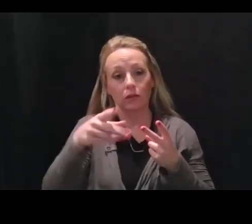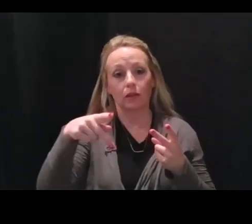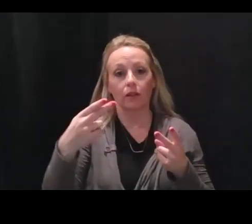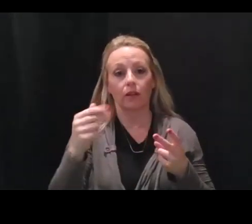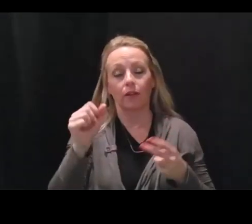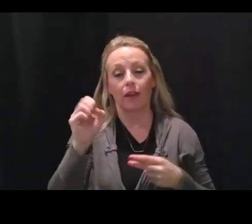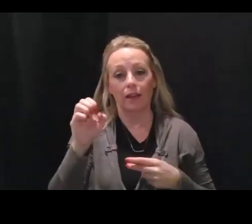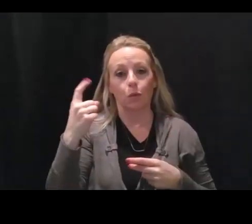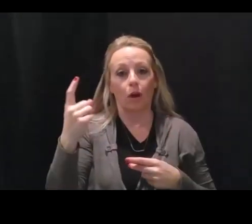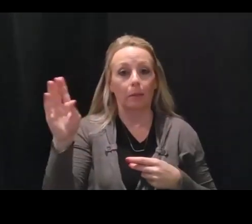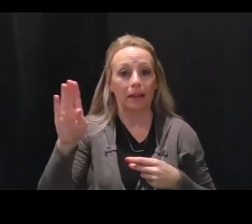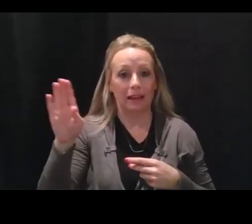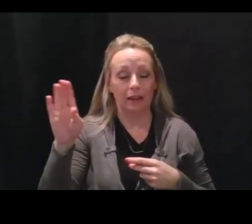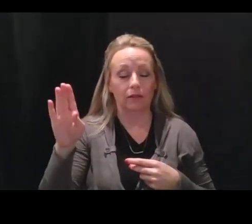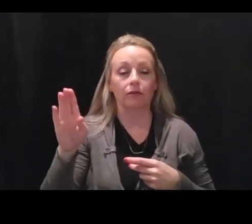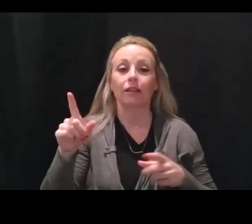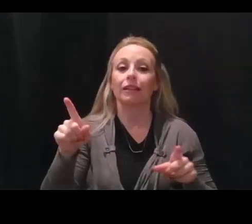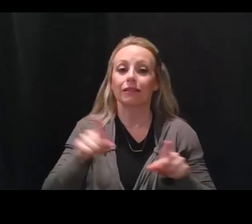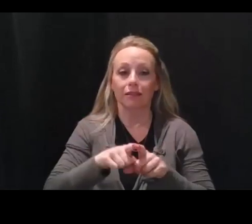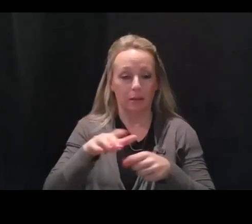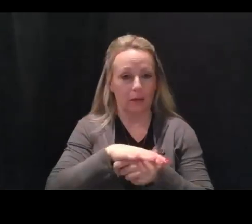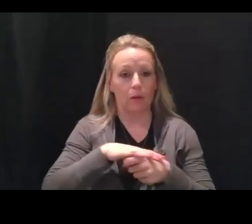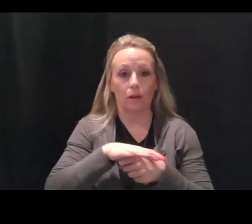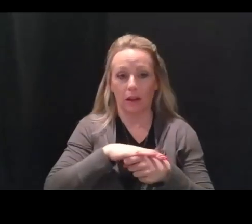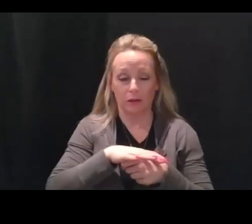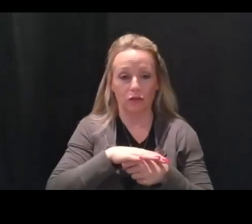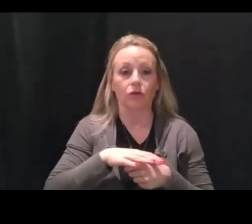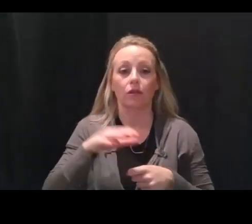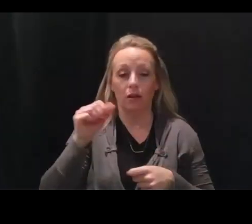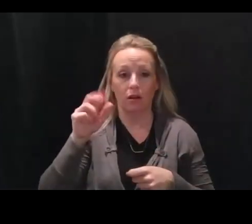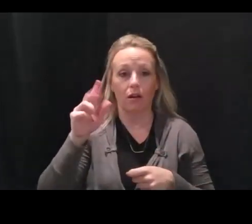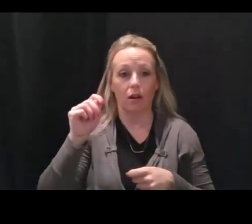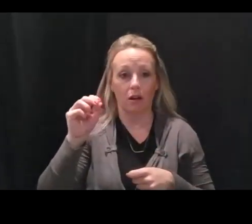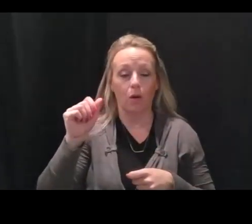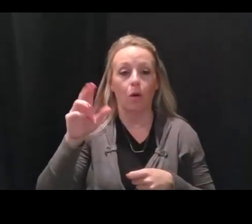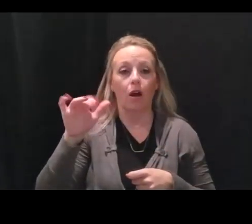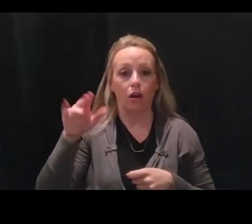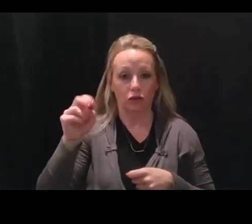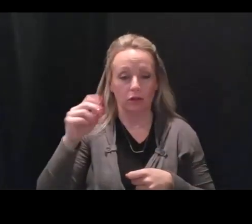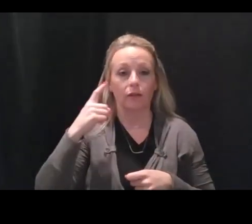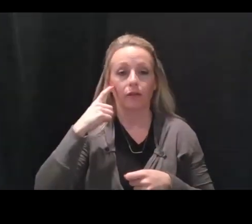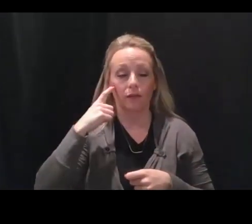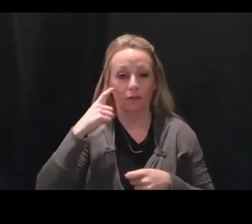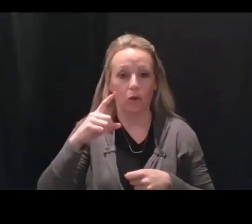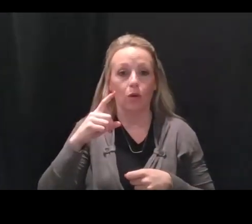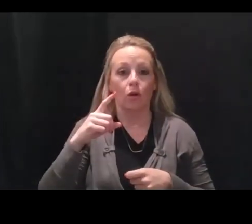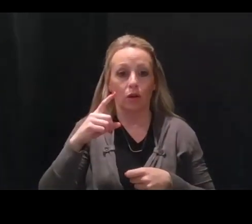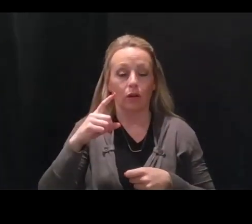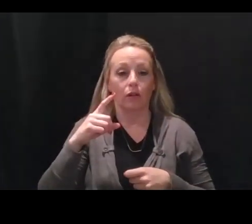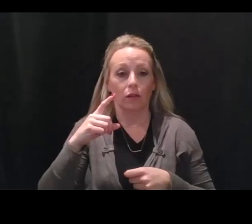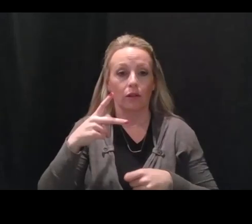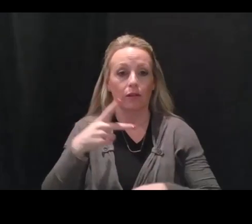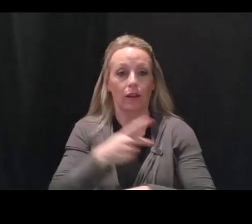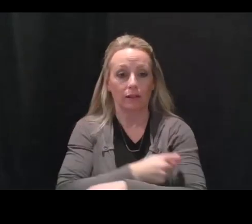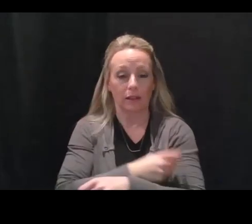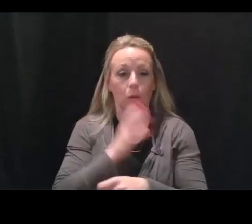drive-through facility at the Greater Quad City Auto Auction in Milan. But Phase B will now include